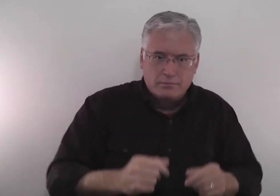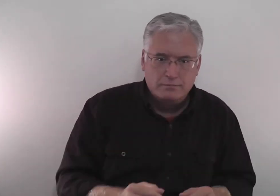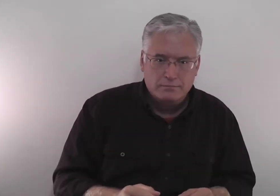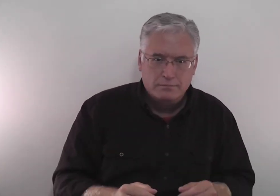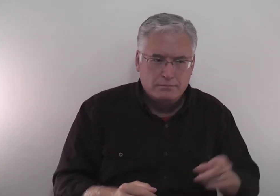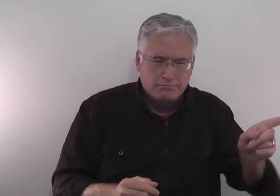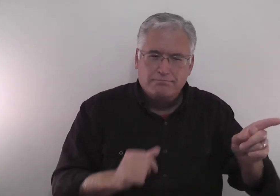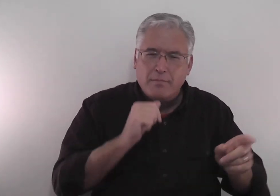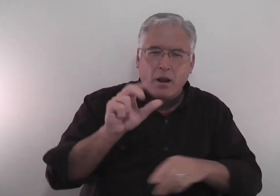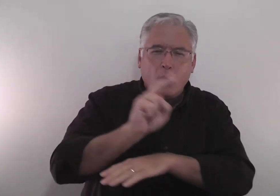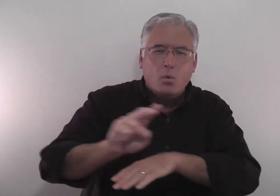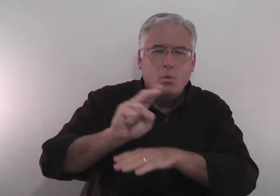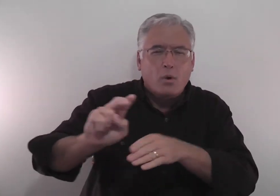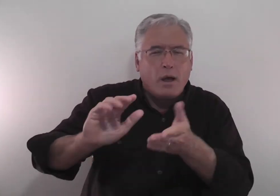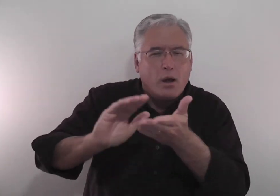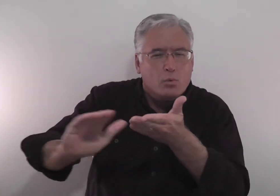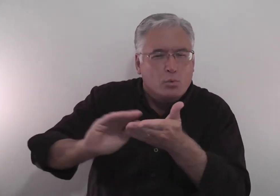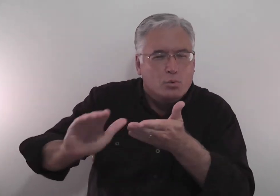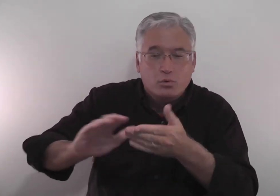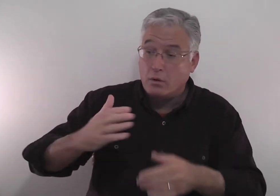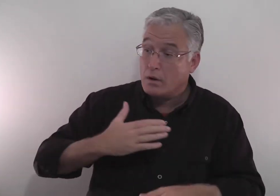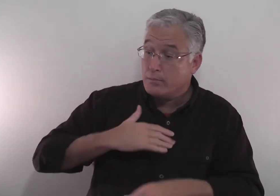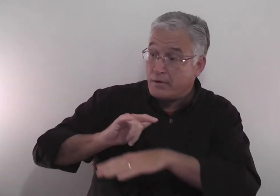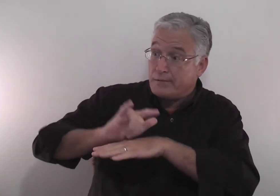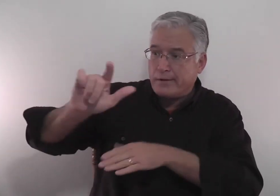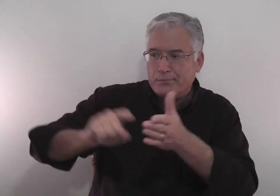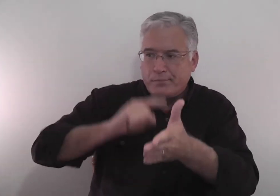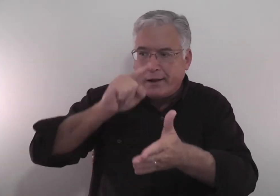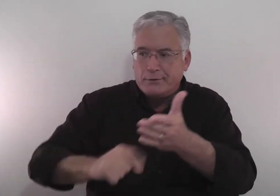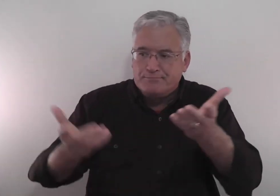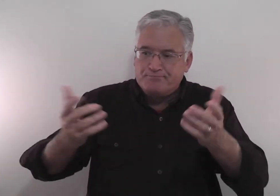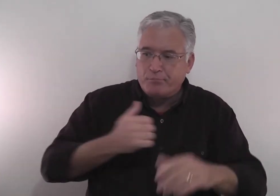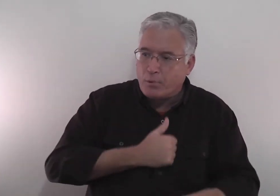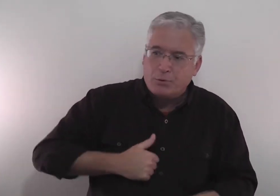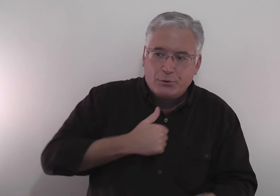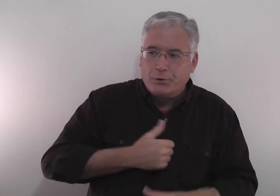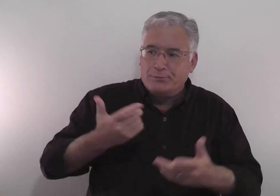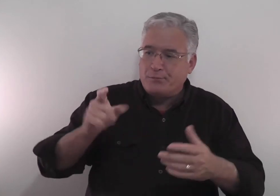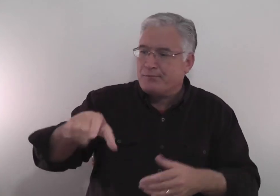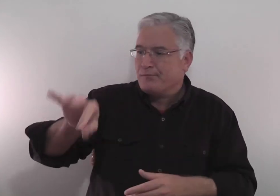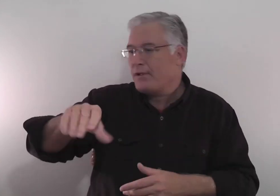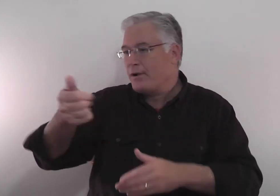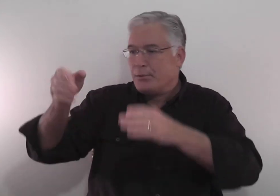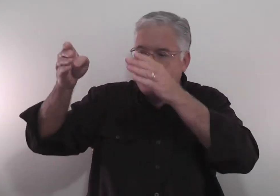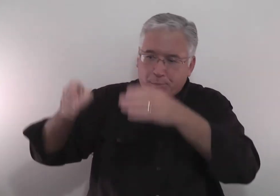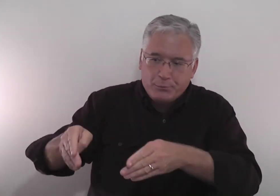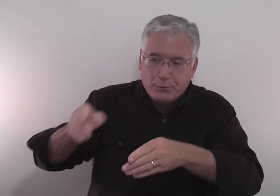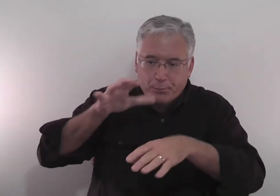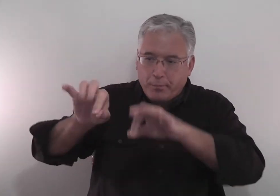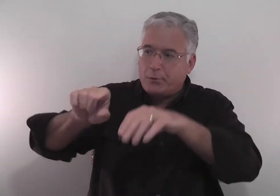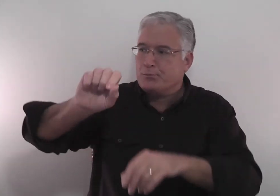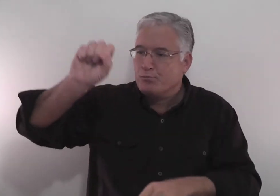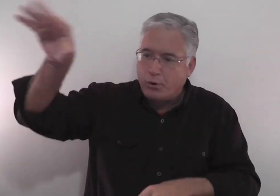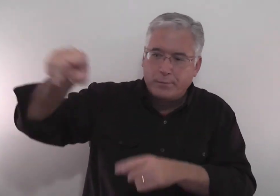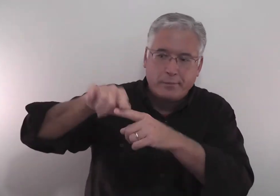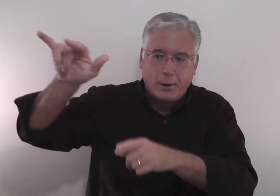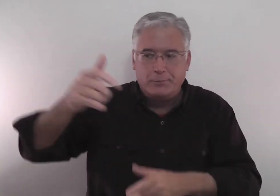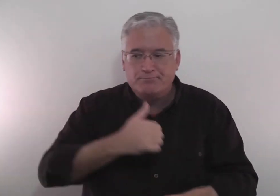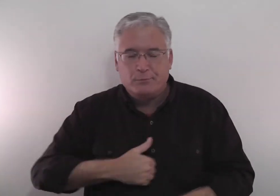God saw that this man was telling the truth. Even though, he could have said, "Oh, I'm sorry, my flight's canceled, get somebody